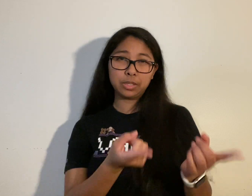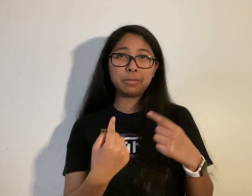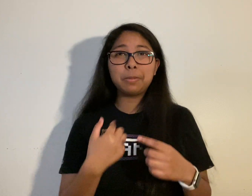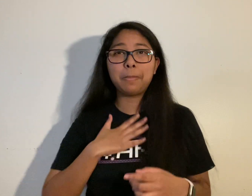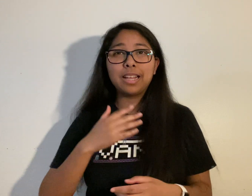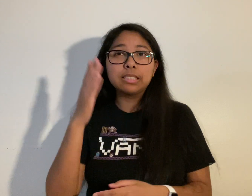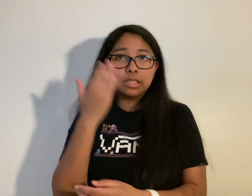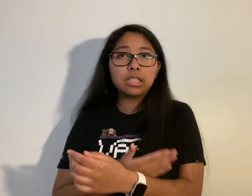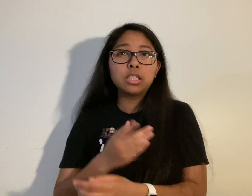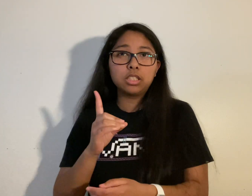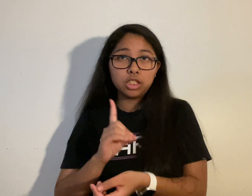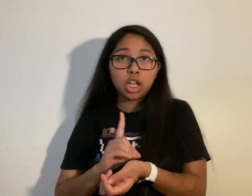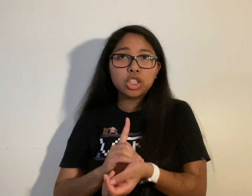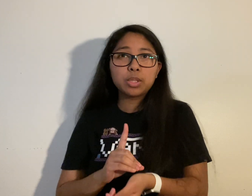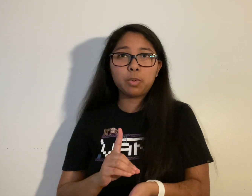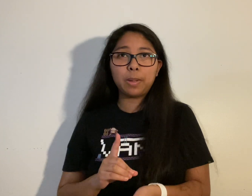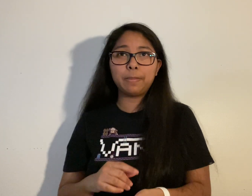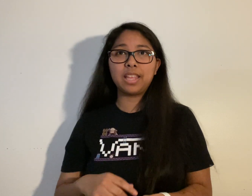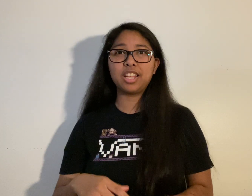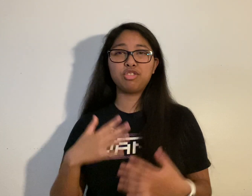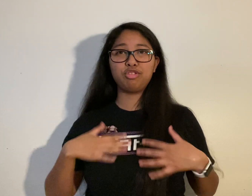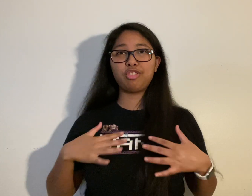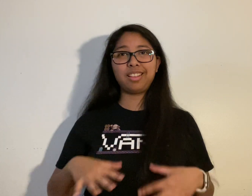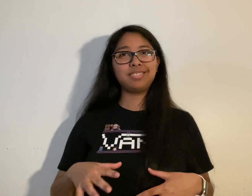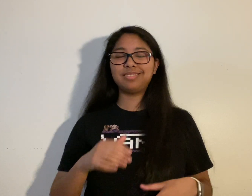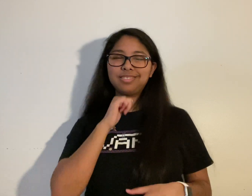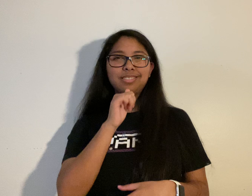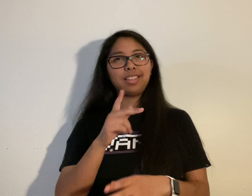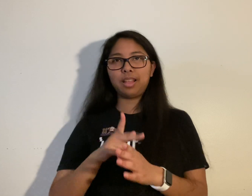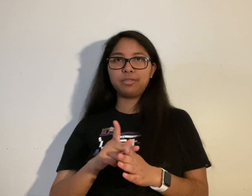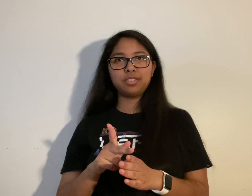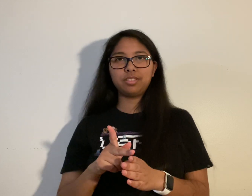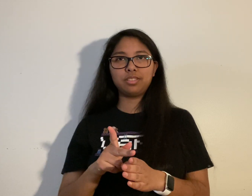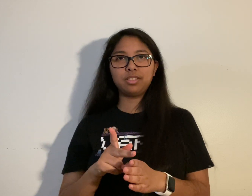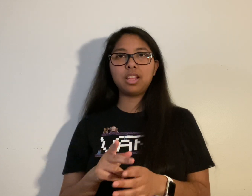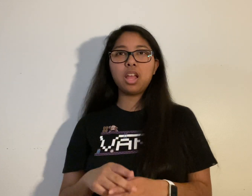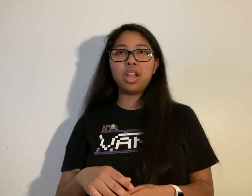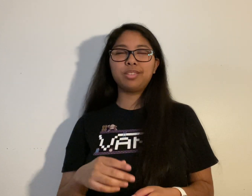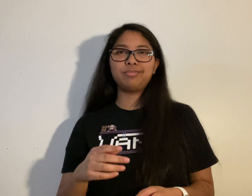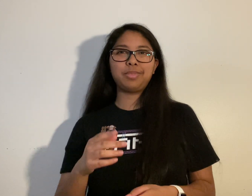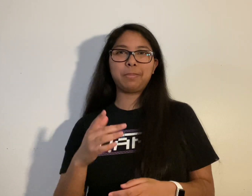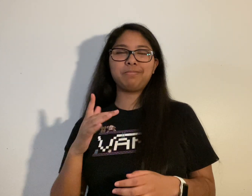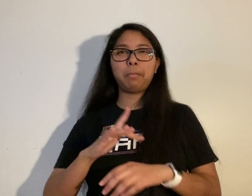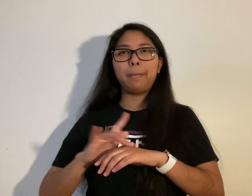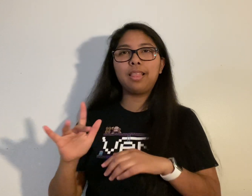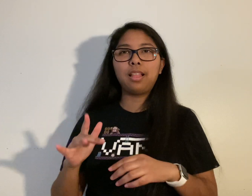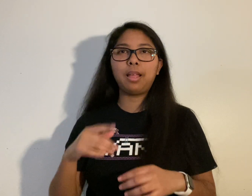appointment dressed unprofessionally, wearing a plain black t-shirt with your heavy gold name